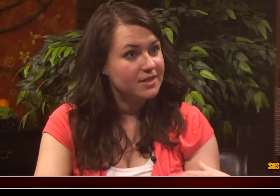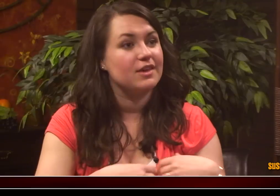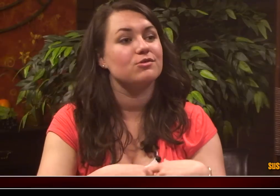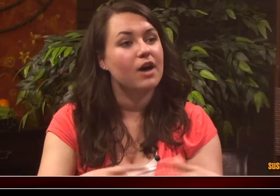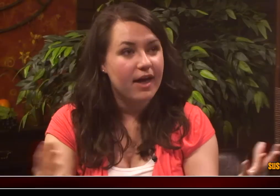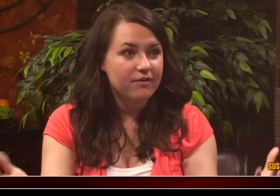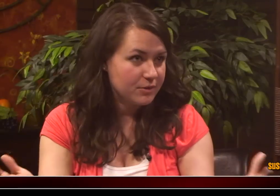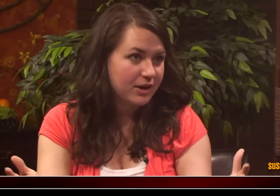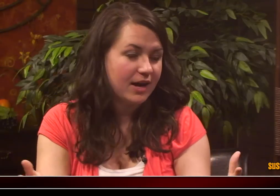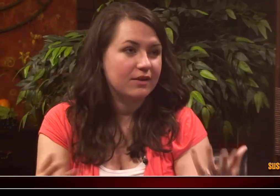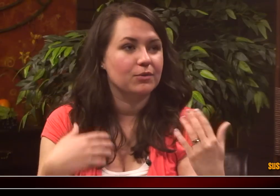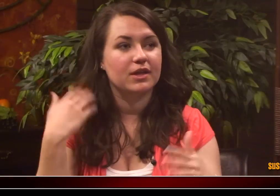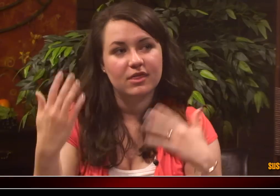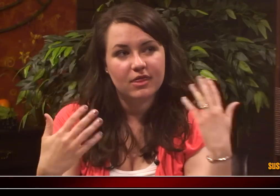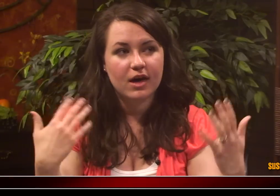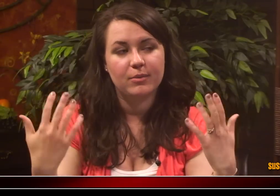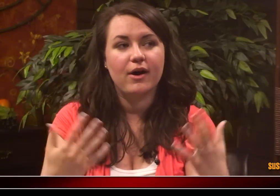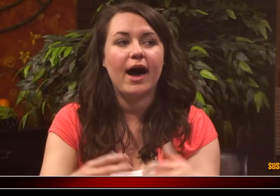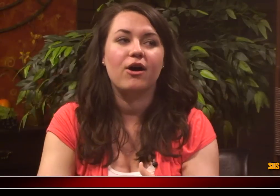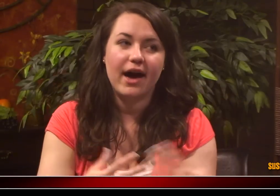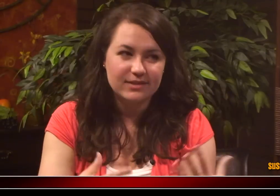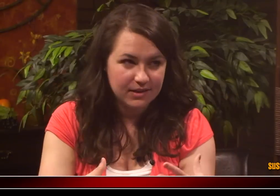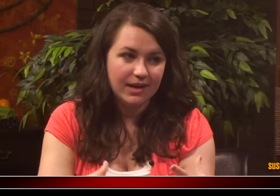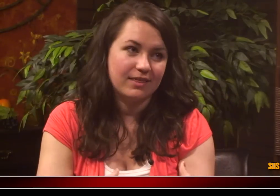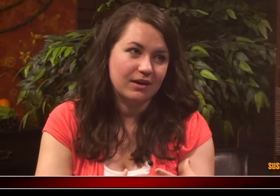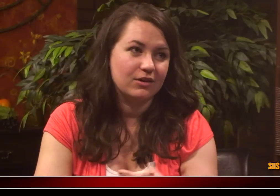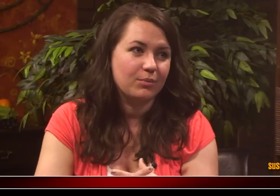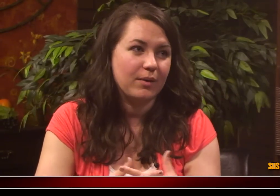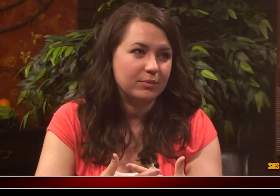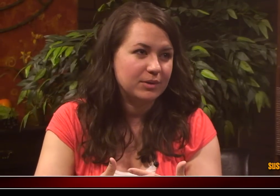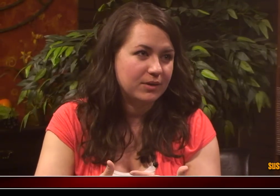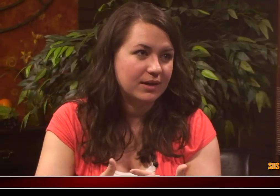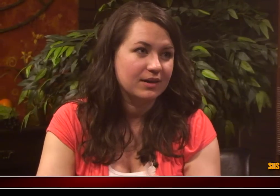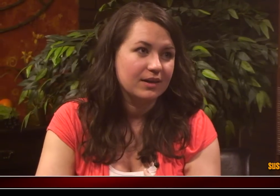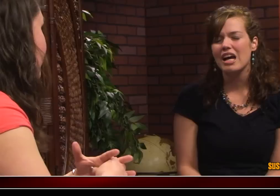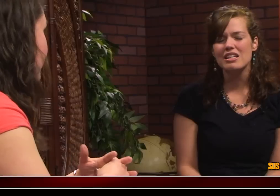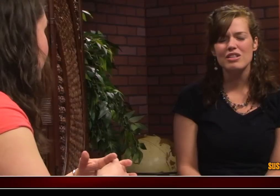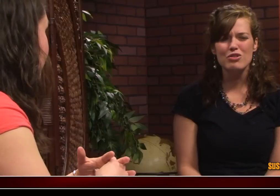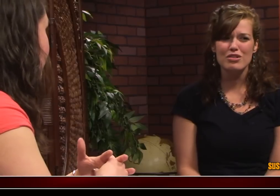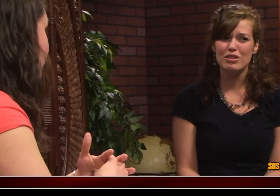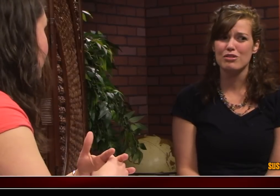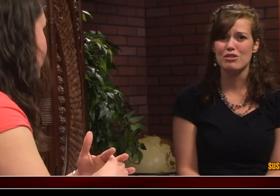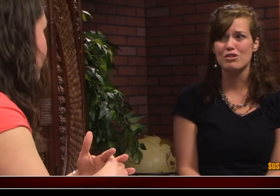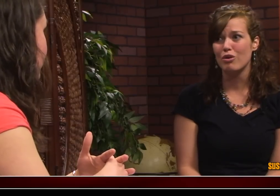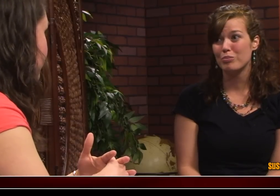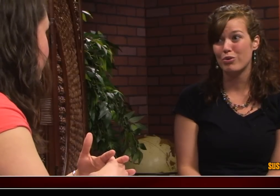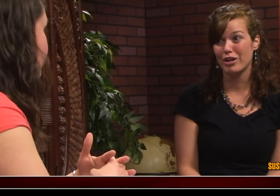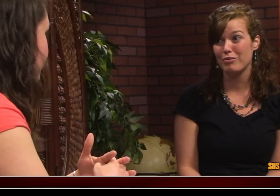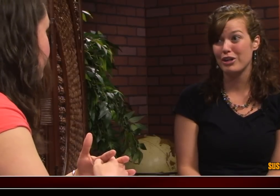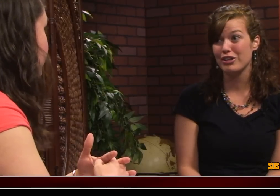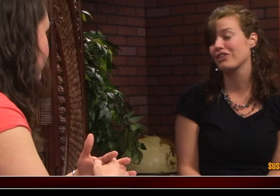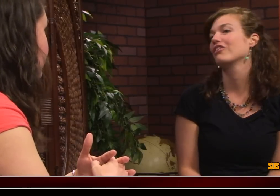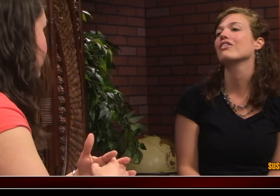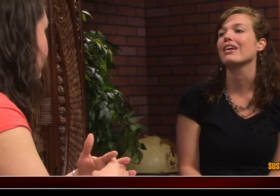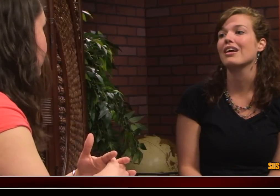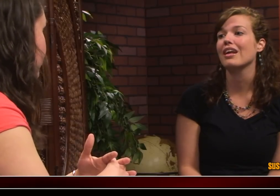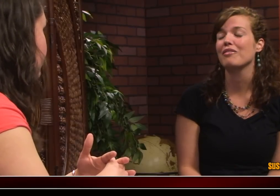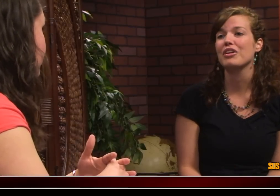that you taught everybody. I never really thought about how isolating that could probably be. Yeah, and social skills are so important when you're a little kid, and we don't